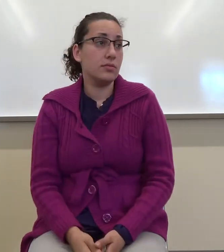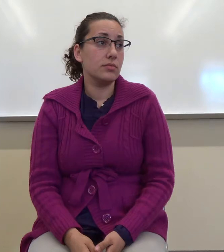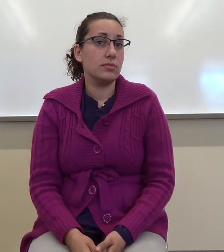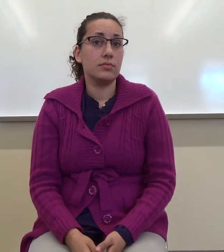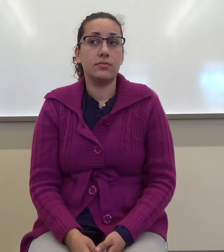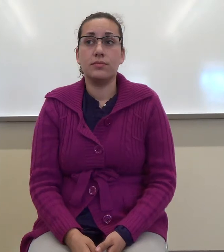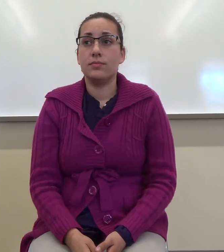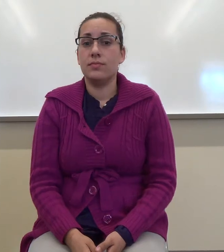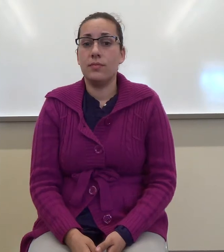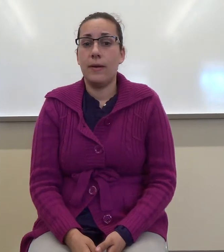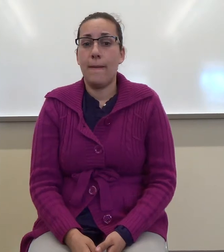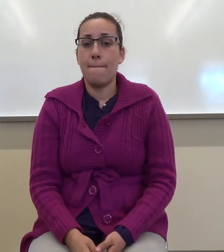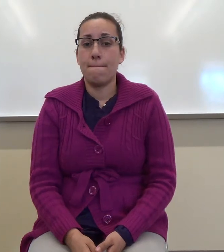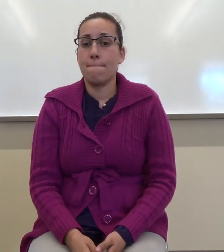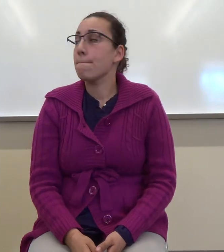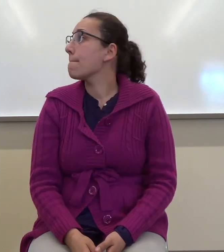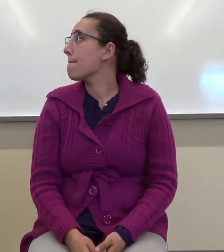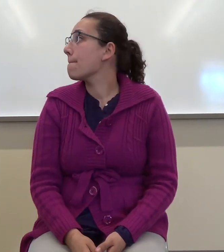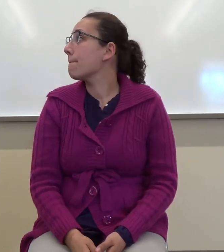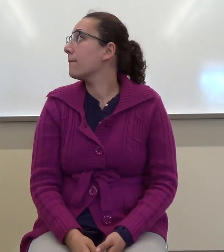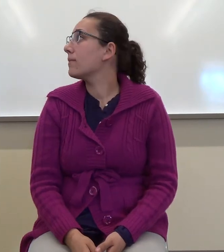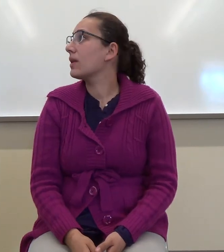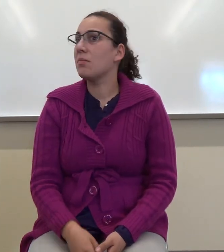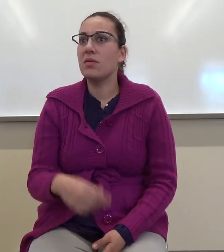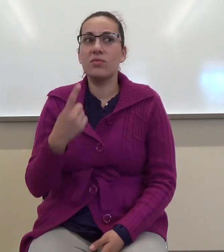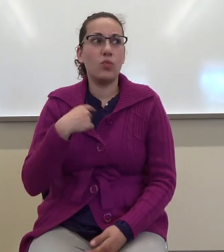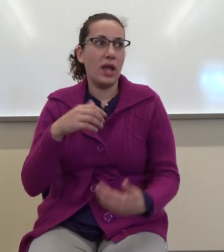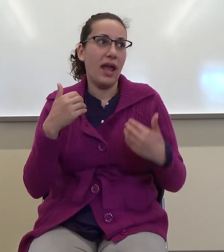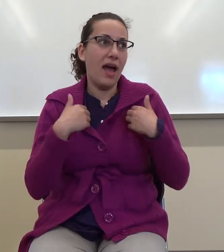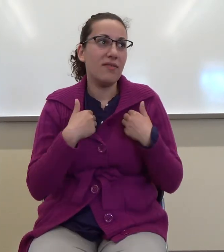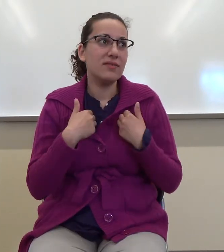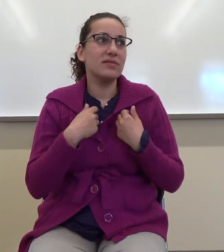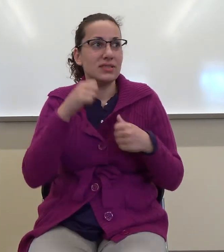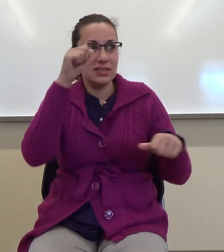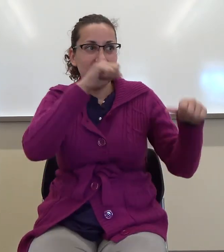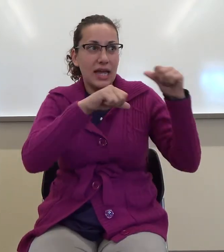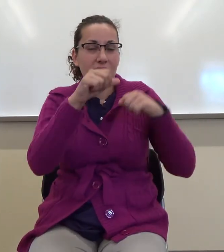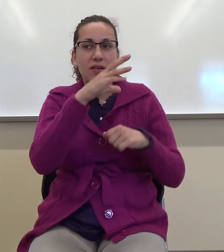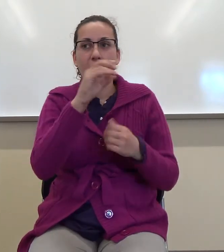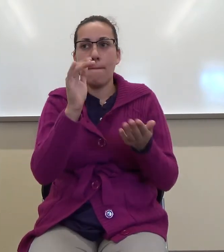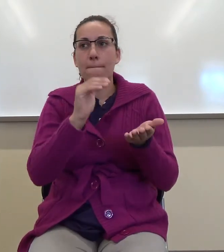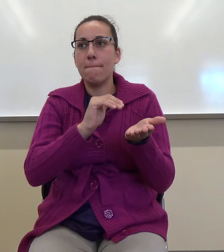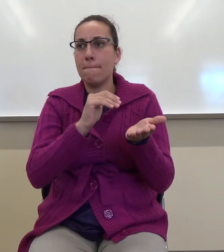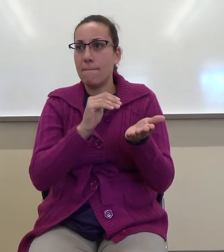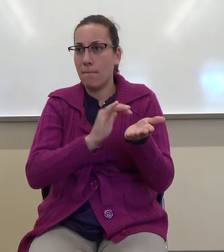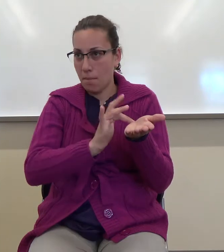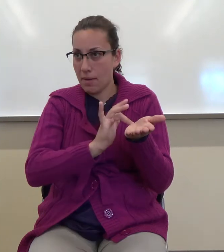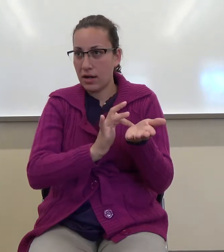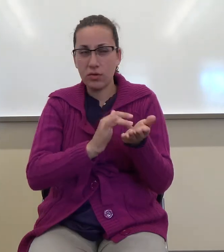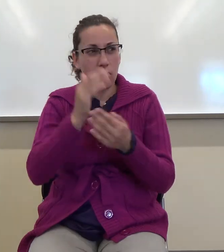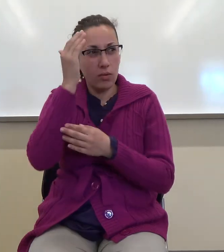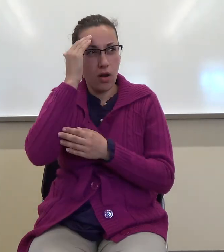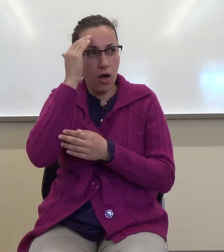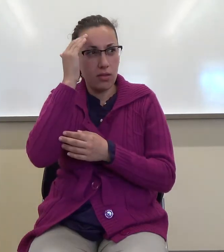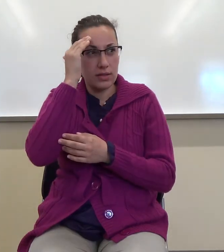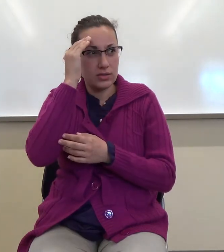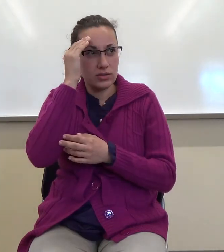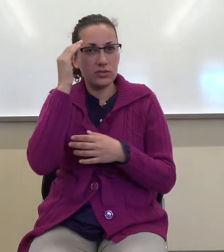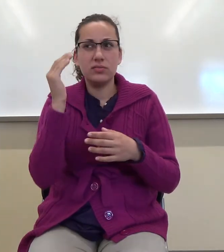if we have all this scientific and medical knowledge today, why does no one know what